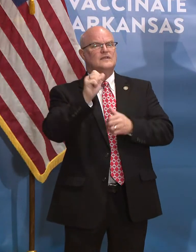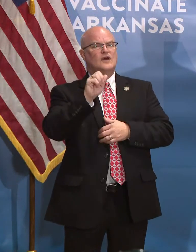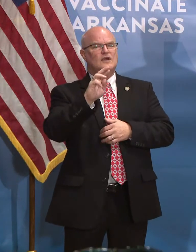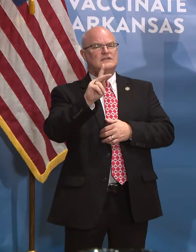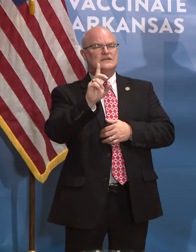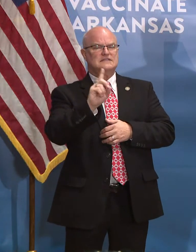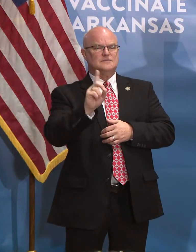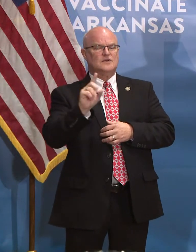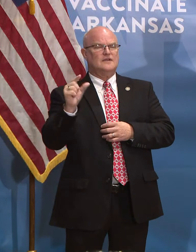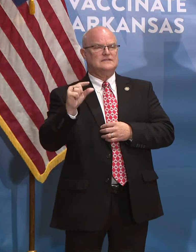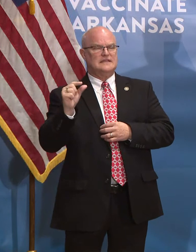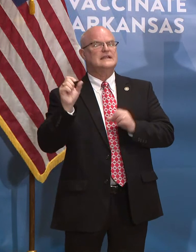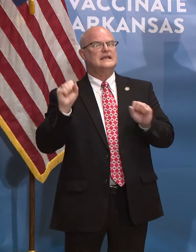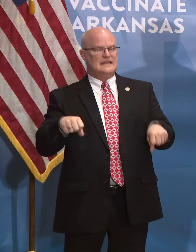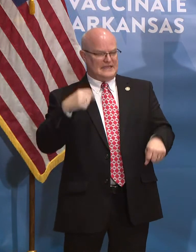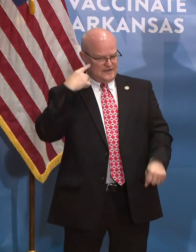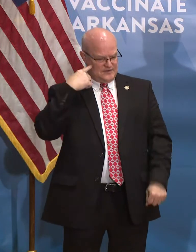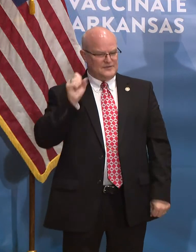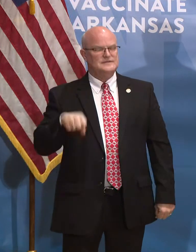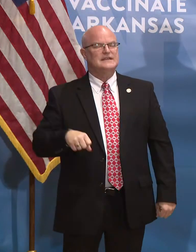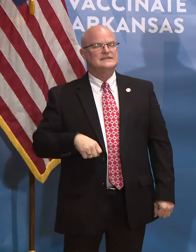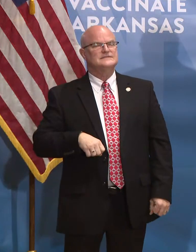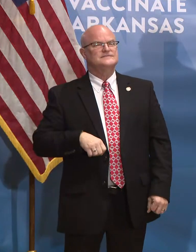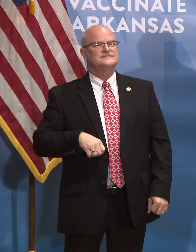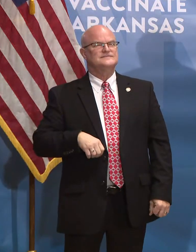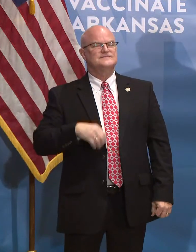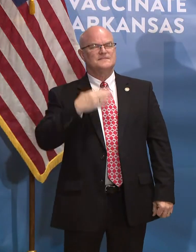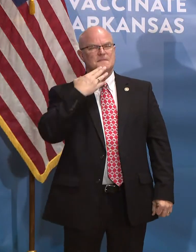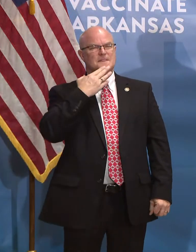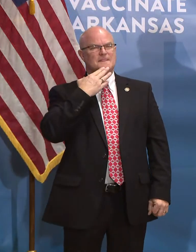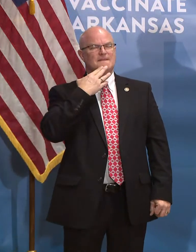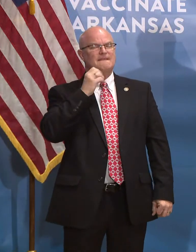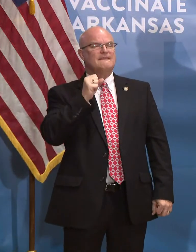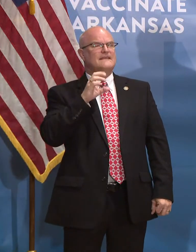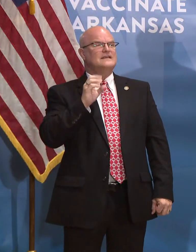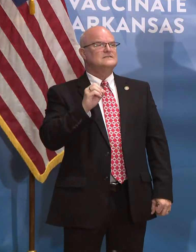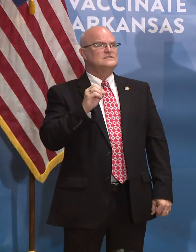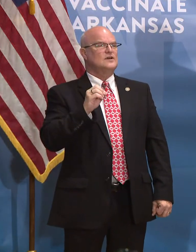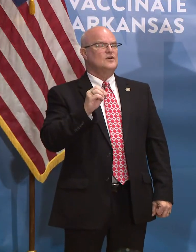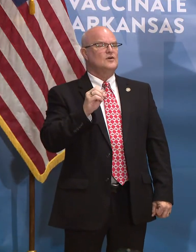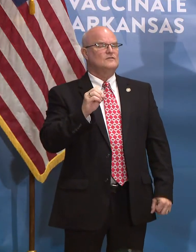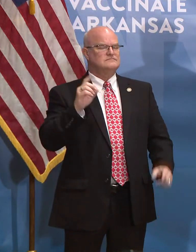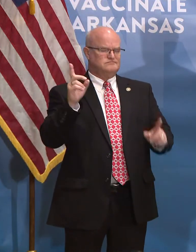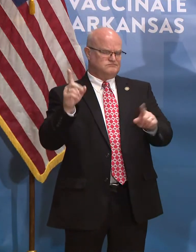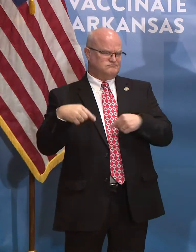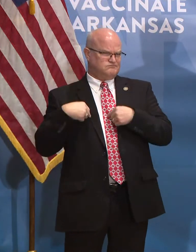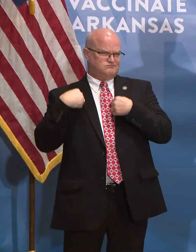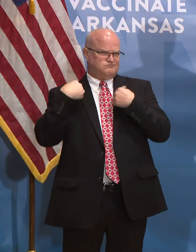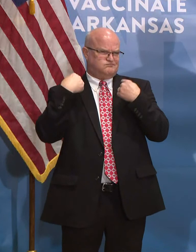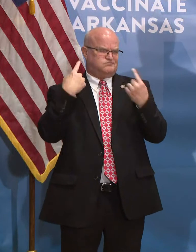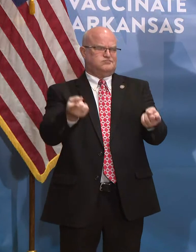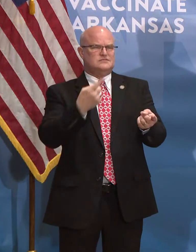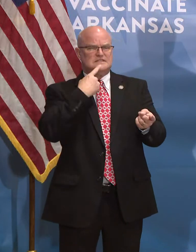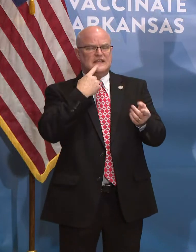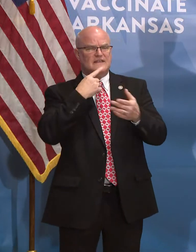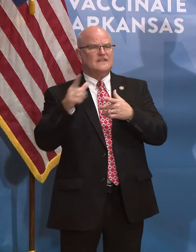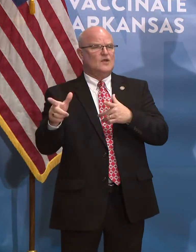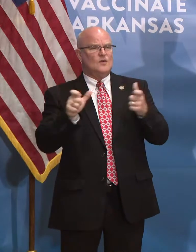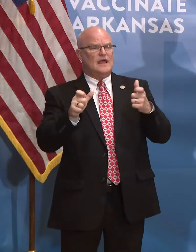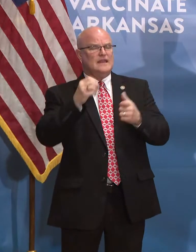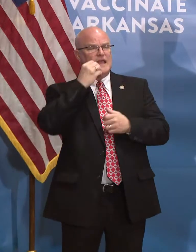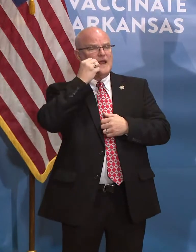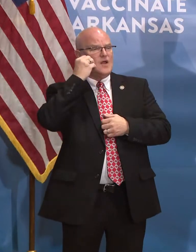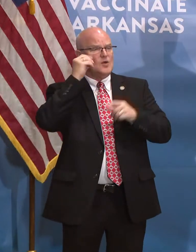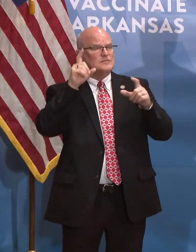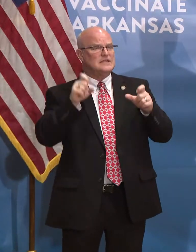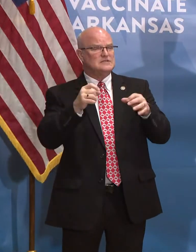Can you hear me? I can. Thank you. So for quite a while, experts have been saying that the rapid at-home test